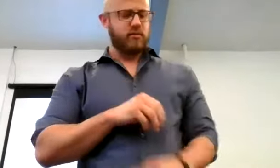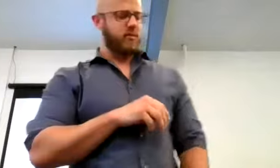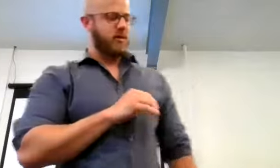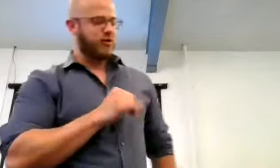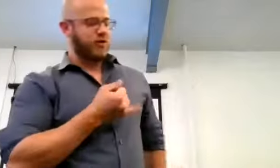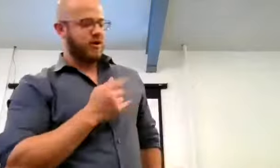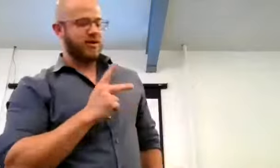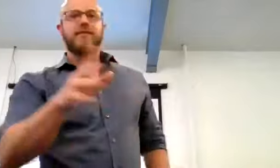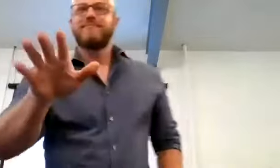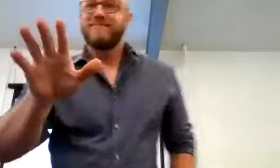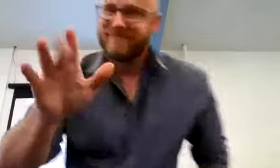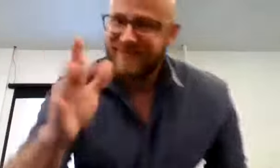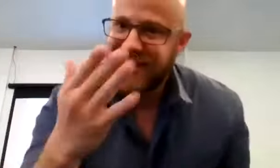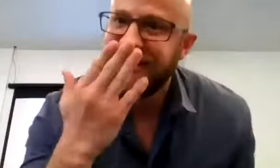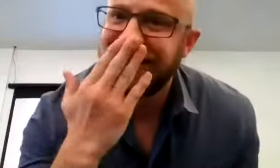God bless you.